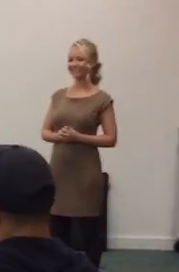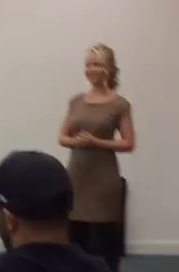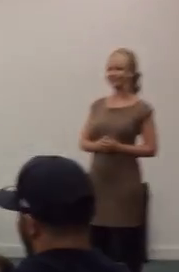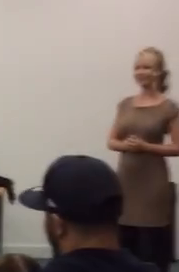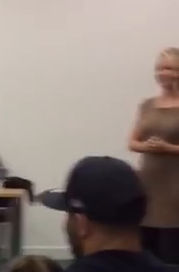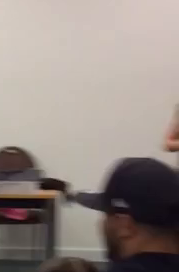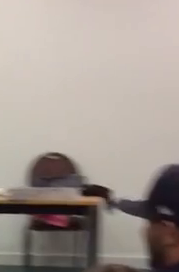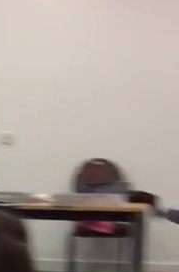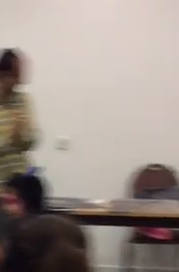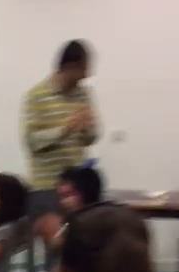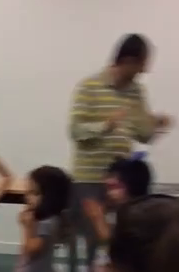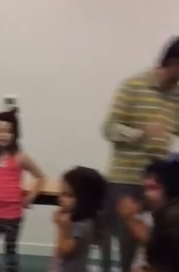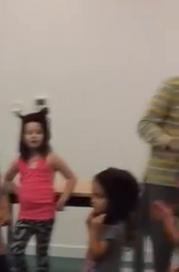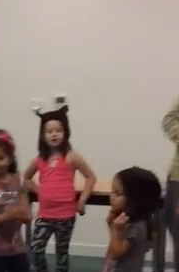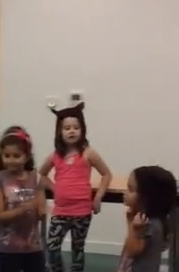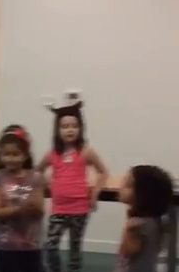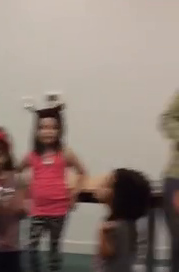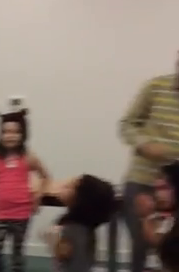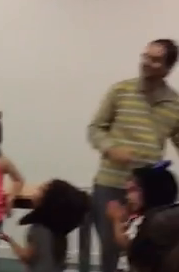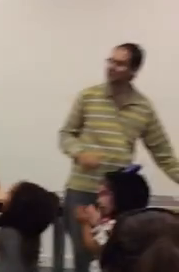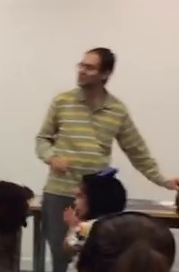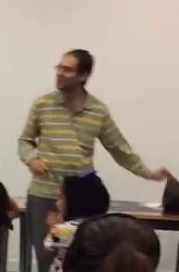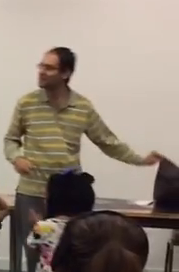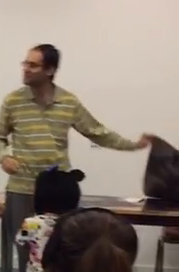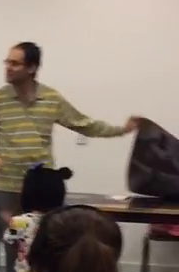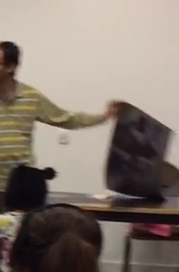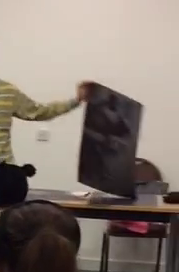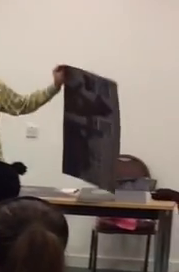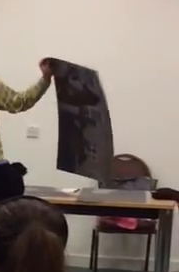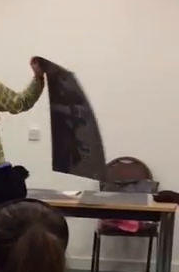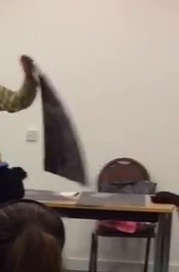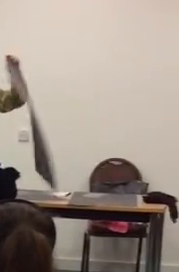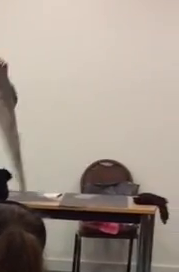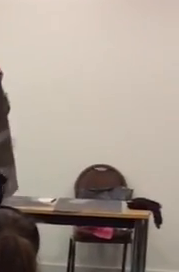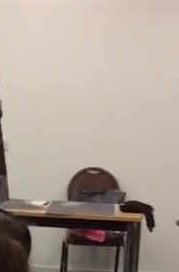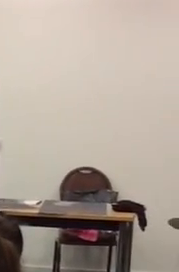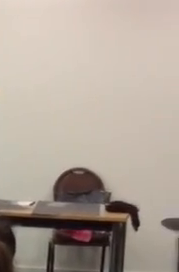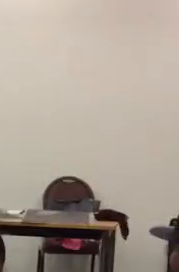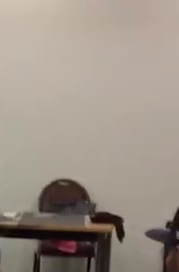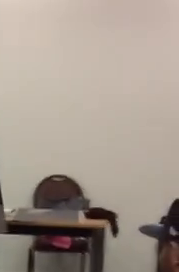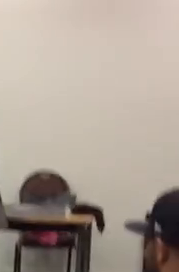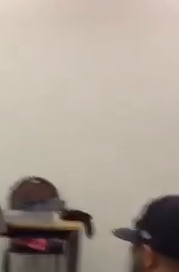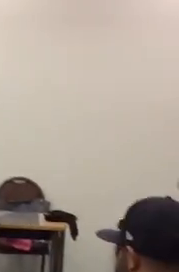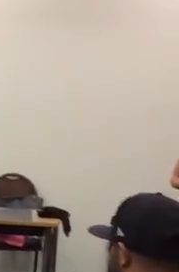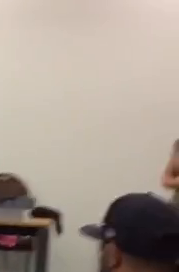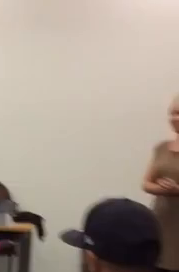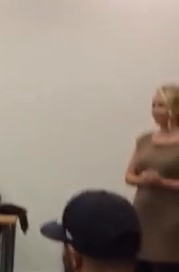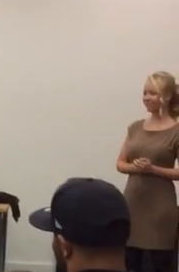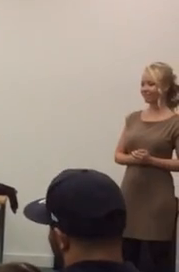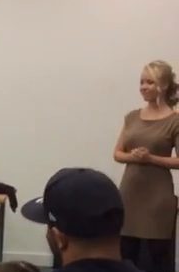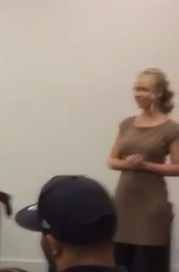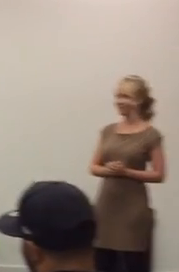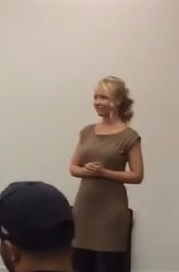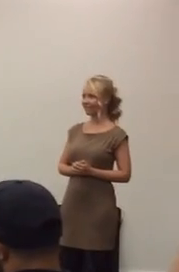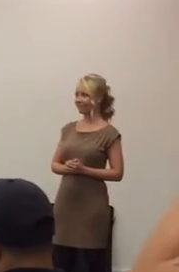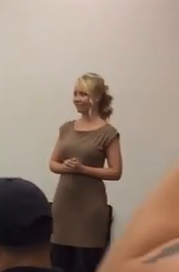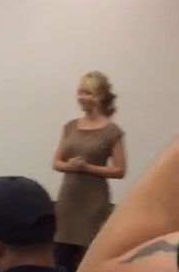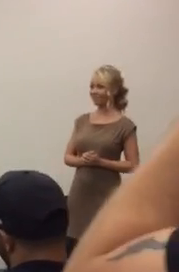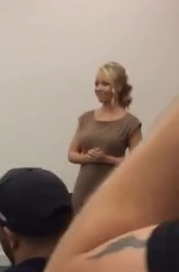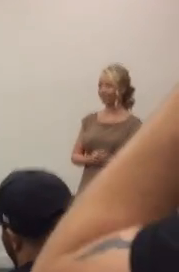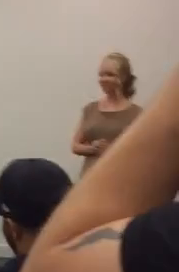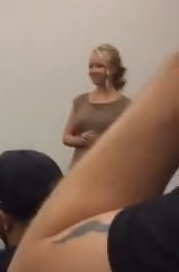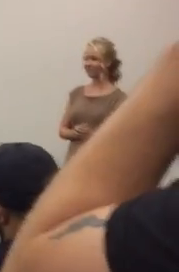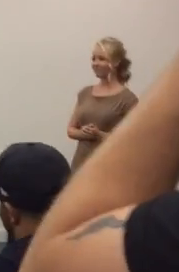one. One more round of applause, please. What's your name? Where'd you come, Harry? This is Harry from Harry